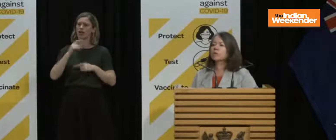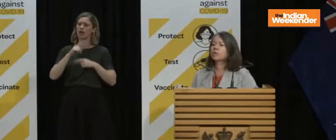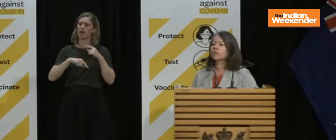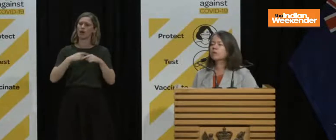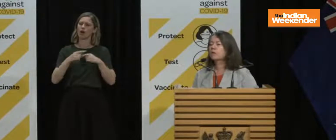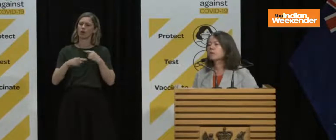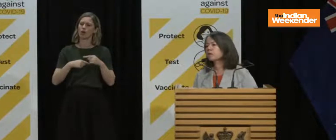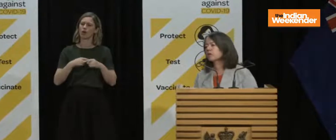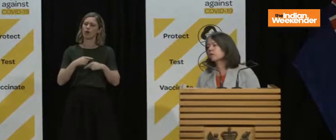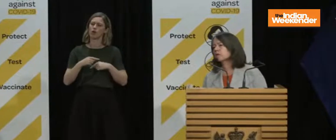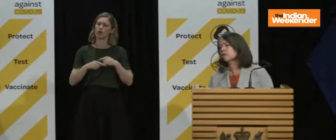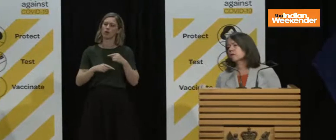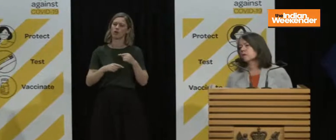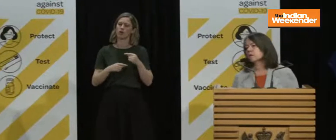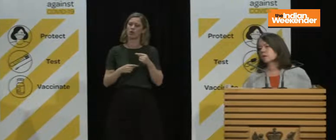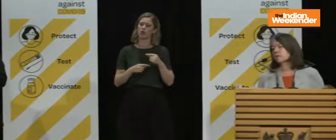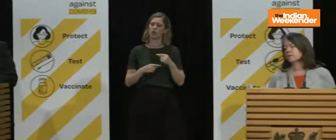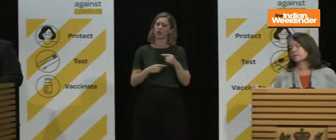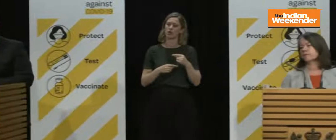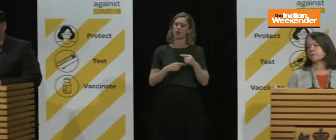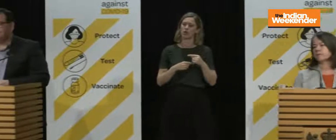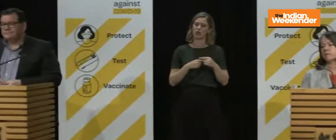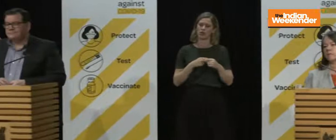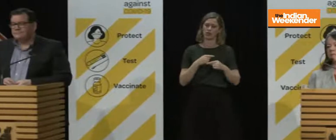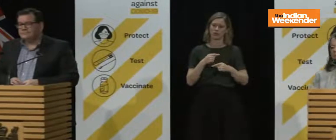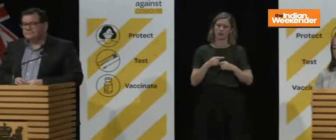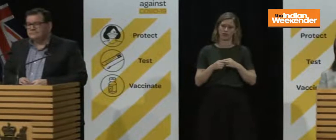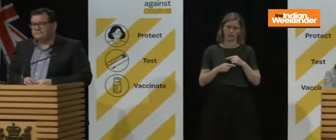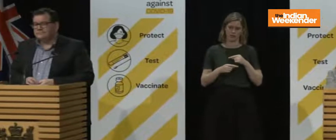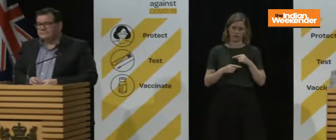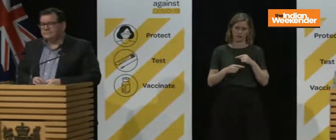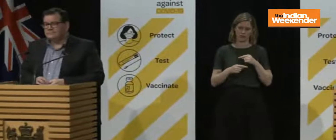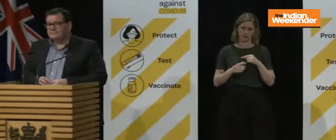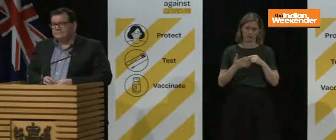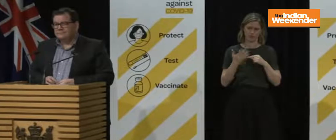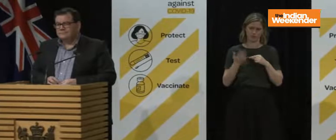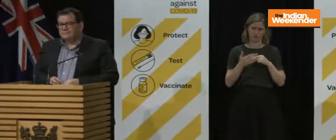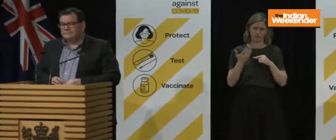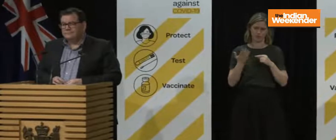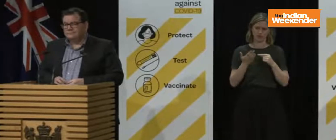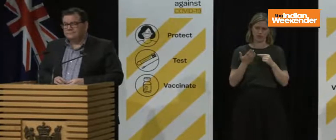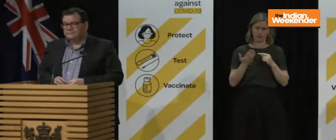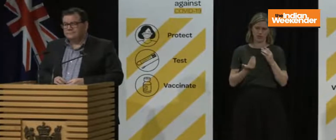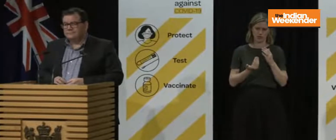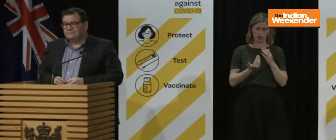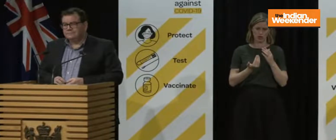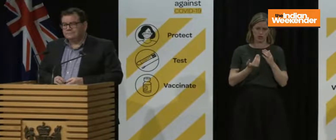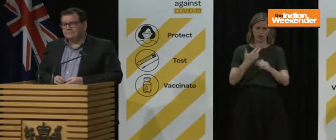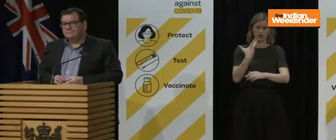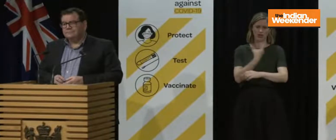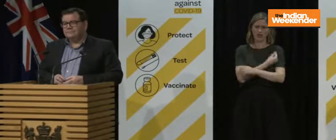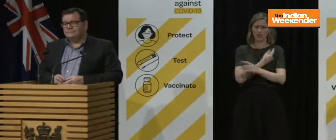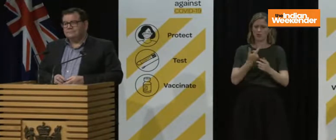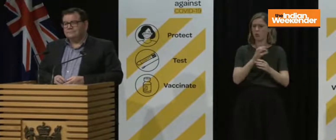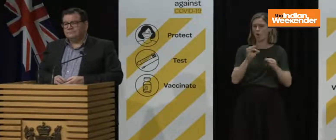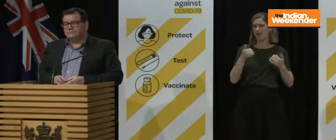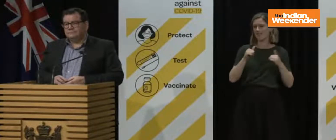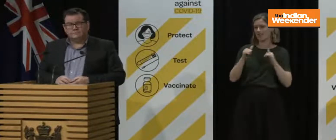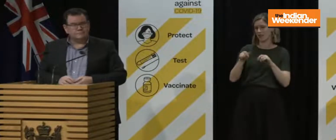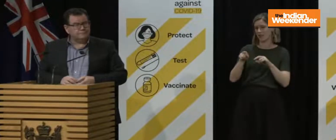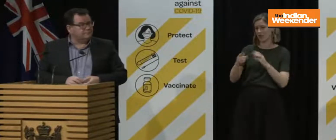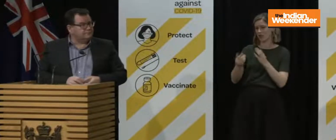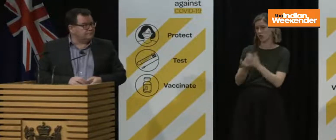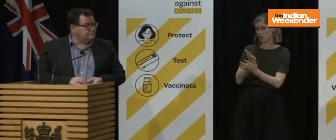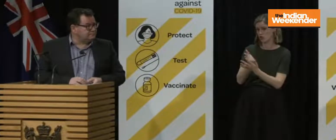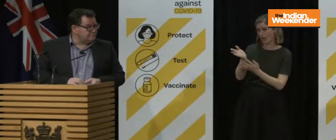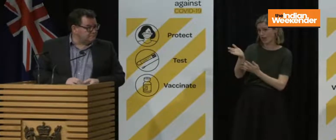the fact that it will lessen that vaccine kind of efficacy, I suppose, or the efficiency of that. Are you concerned at all